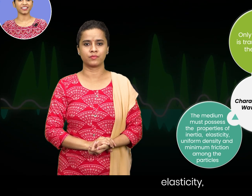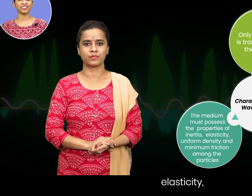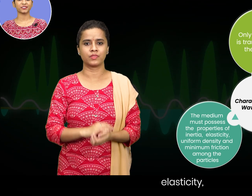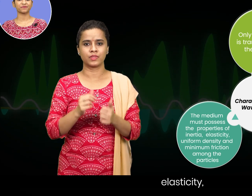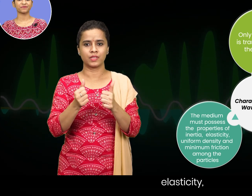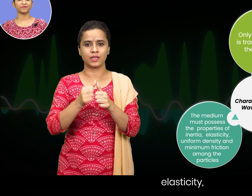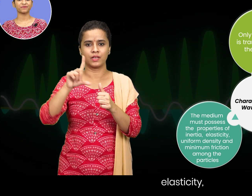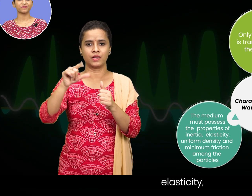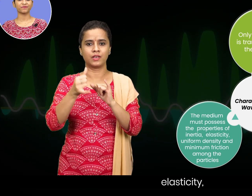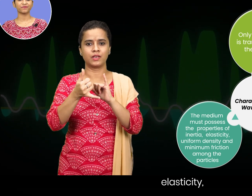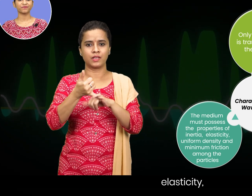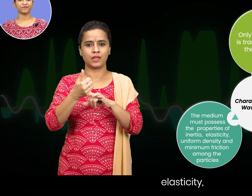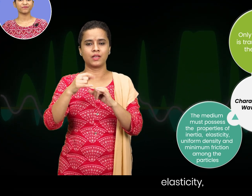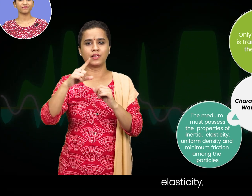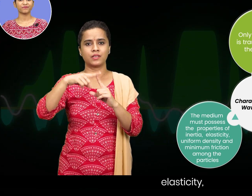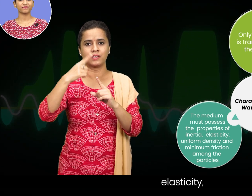elasticity,